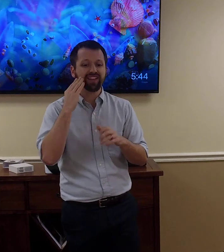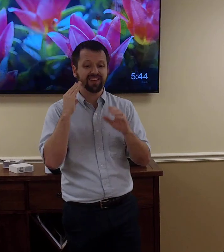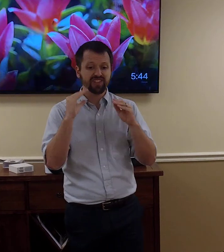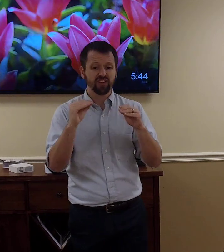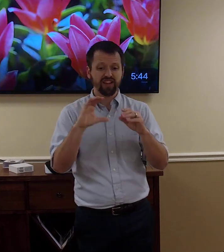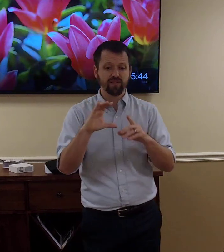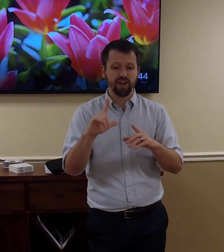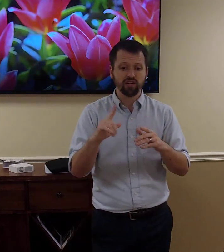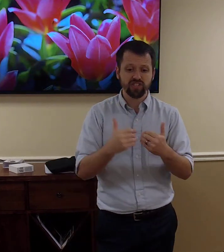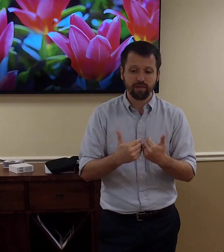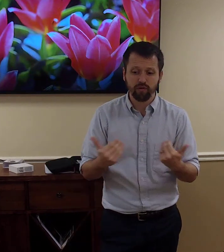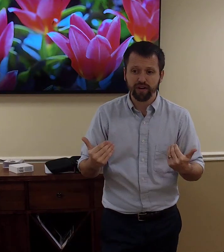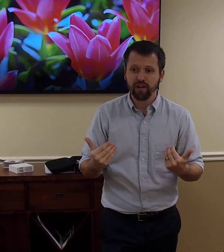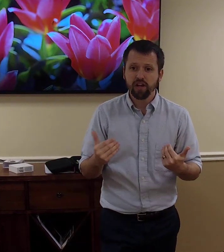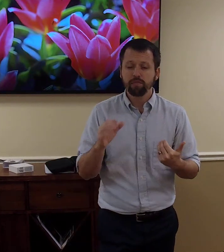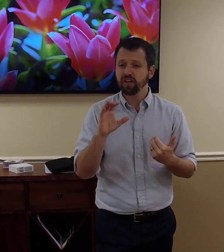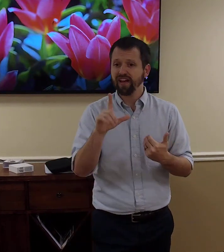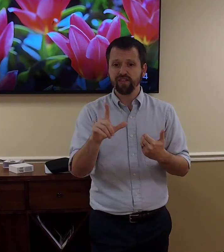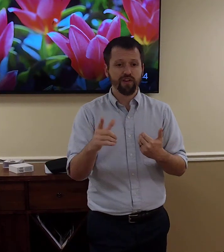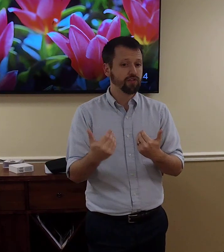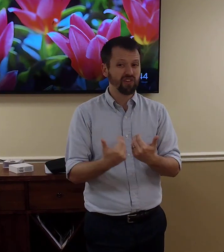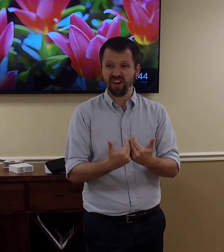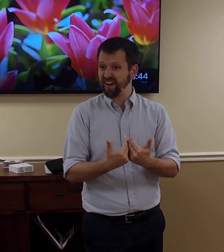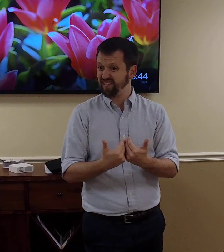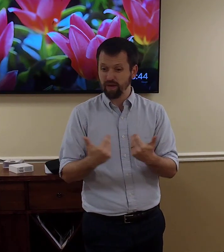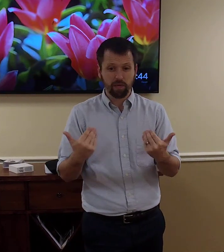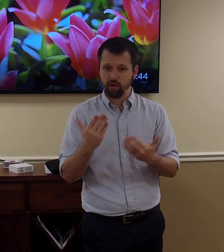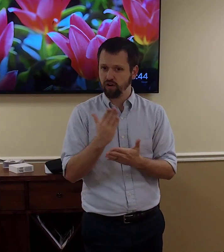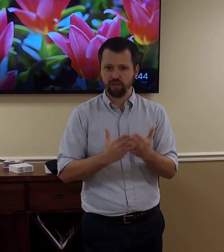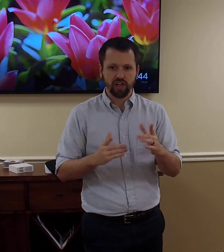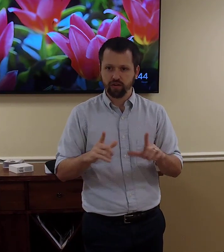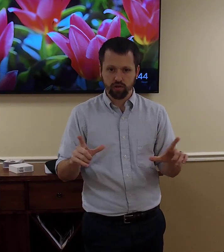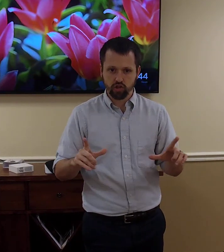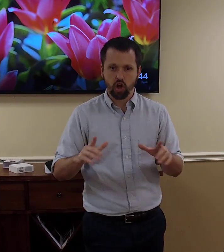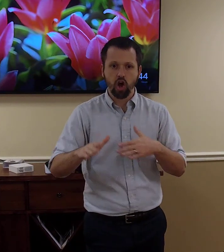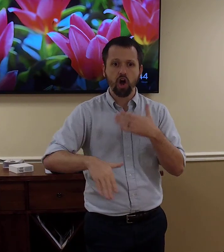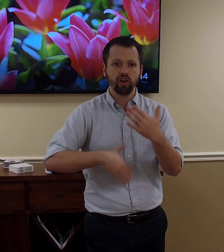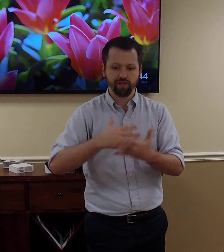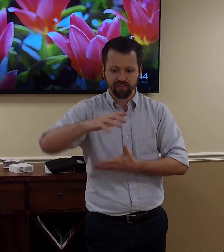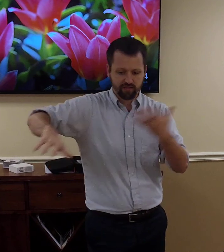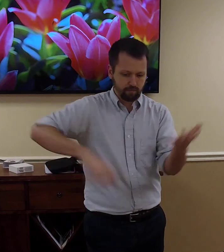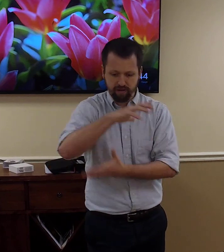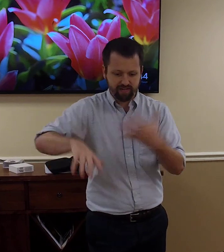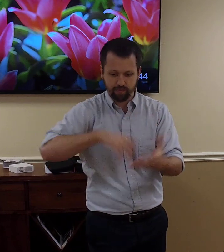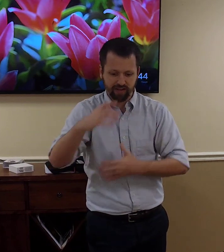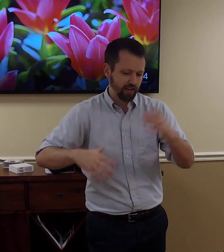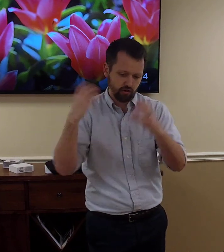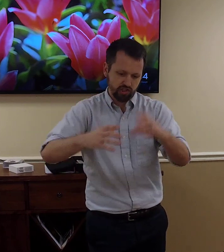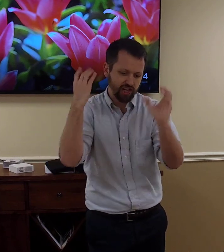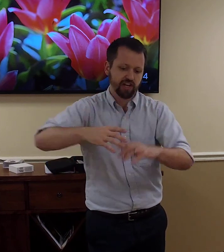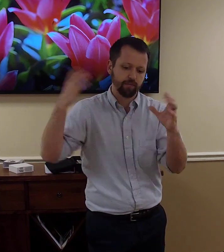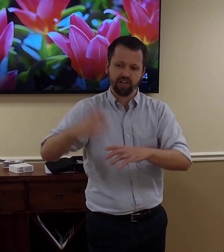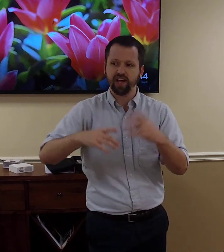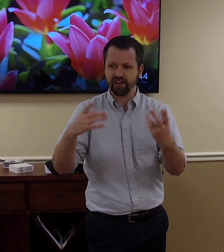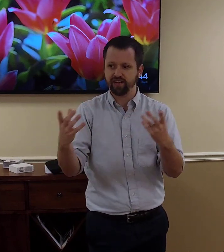teach classifiers separate, but classifiers are not a separate part of the language. All of this is mixed up together and shaken up a lot. It's